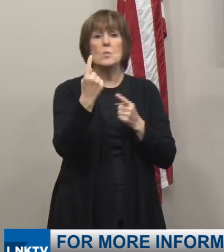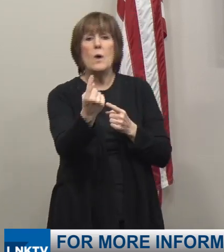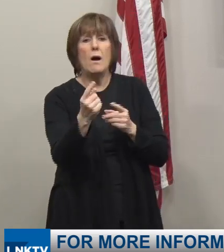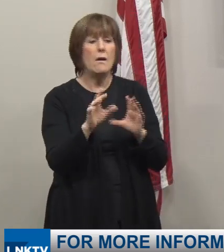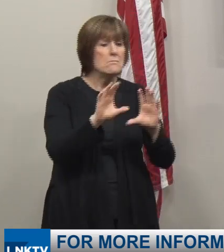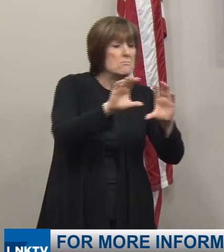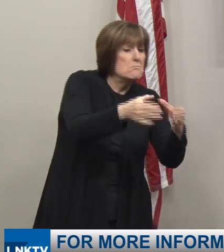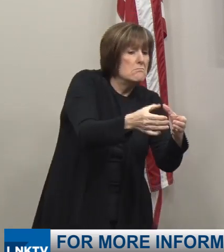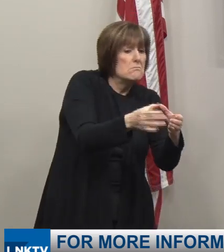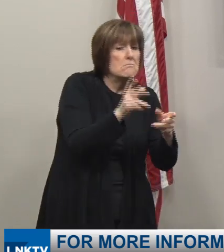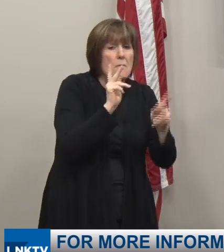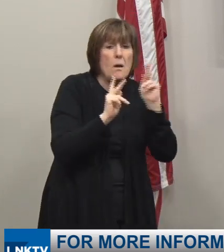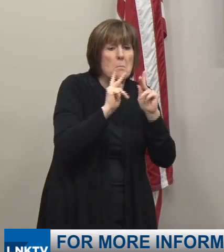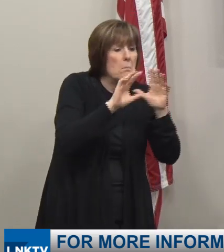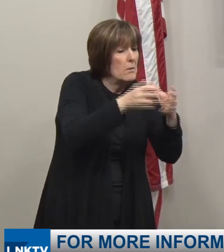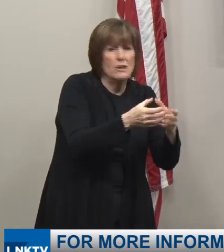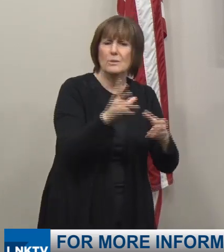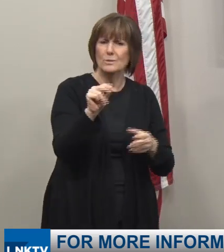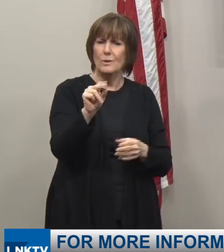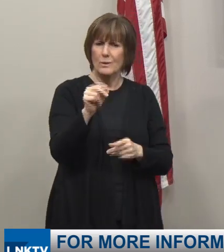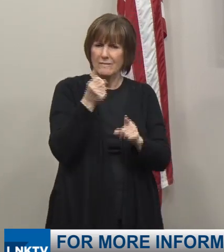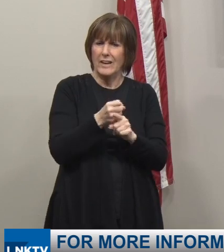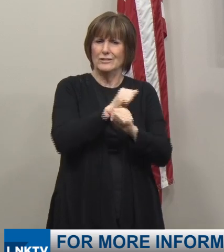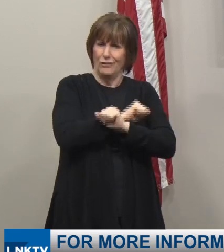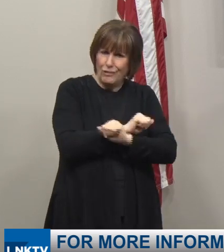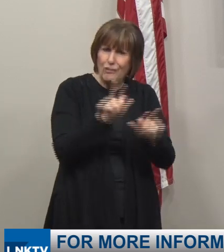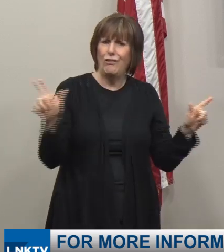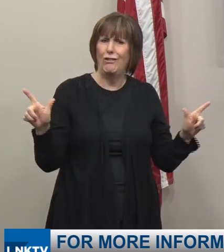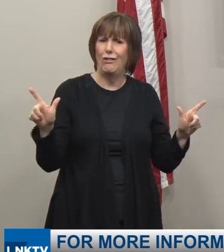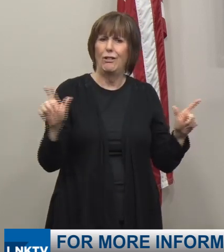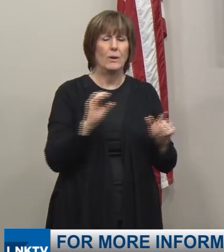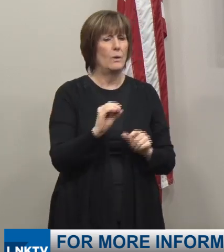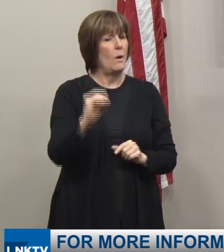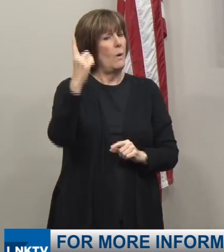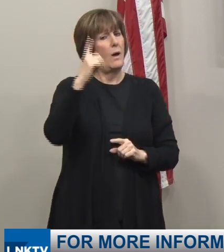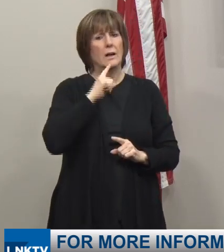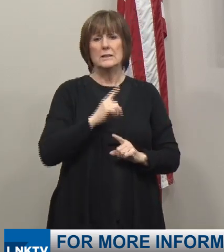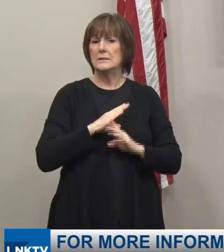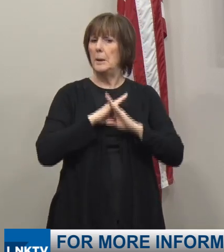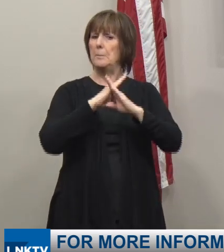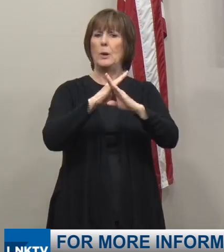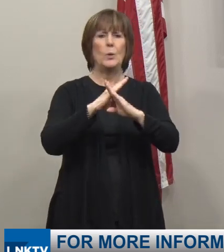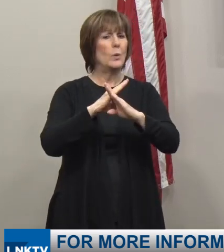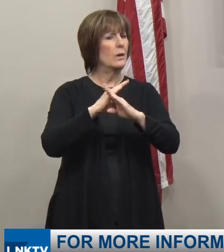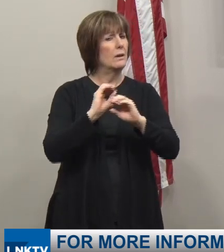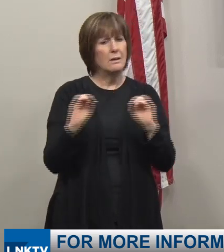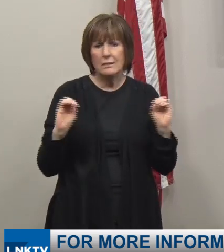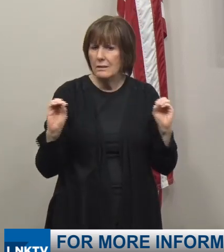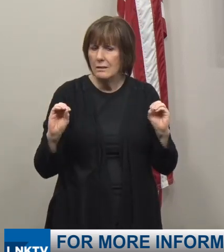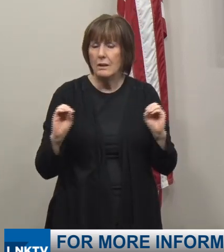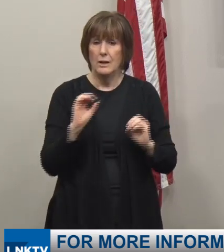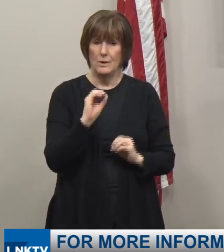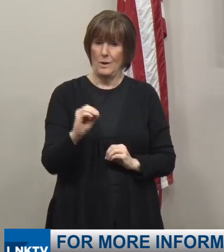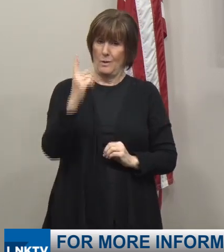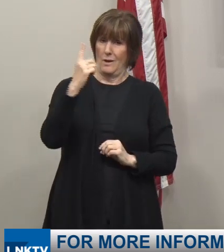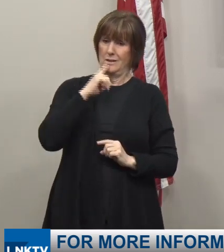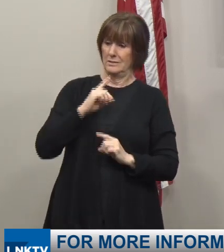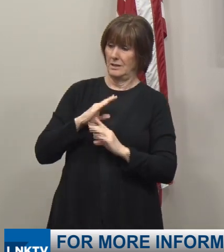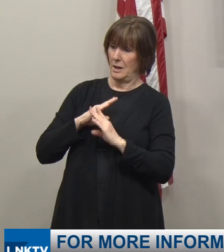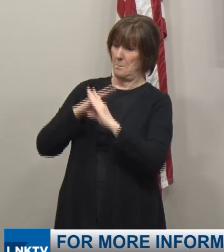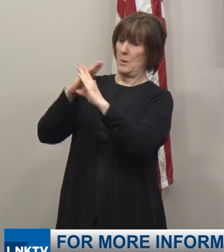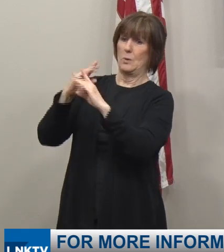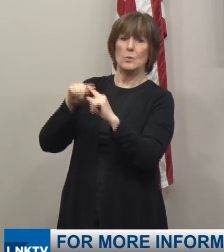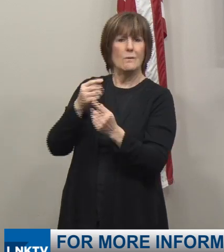one segment of our population. Just as no one is immune to the virus itself, almost no one has been immune to the